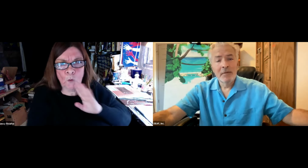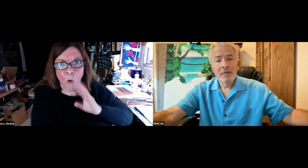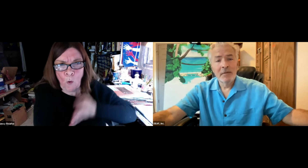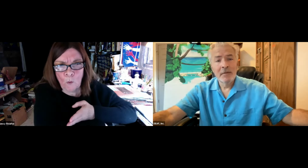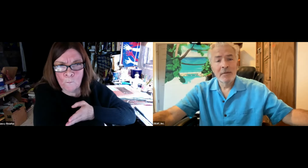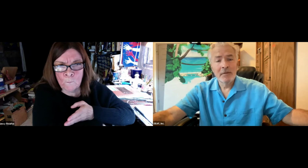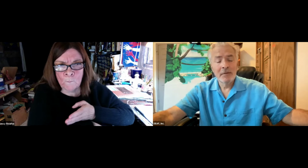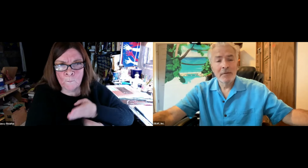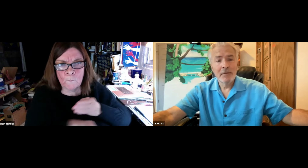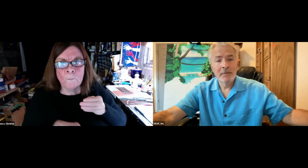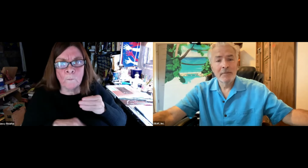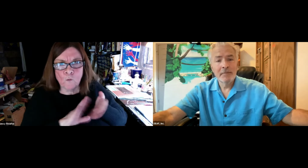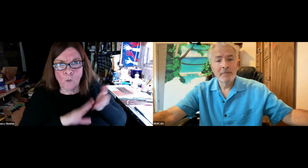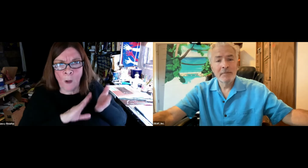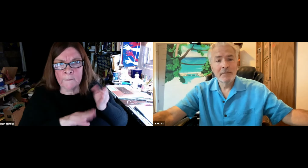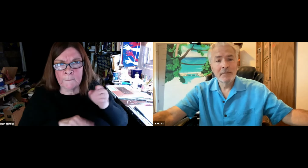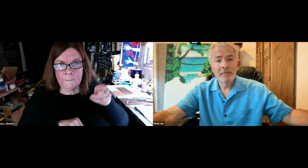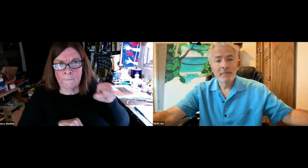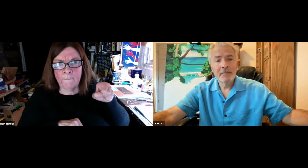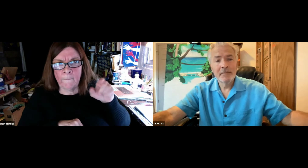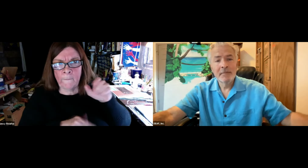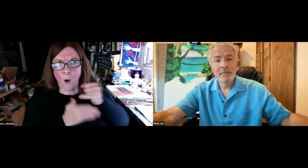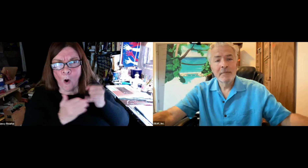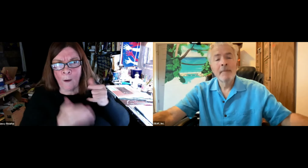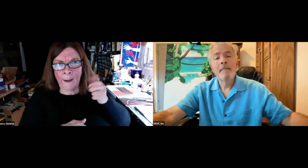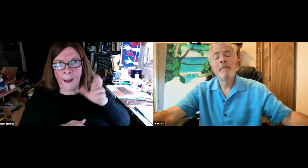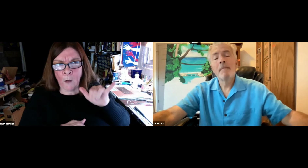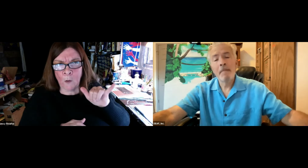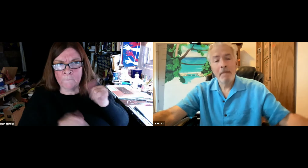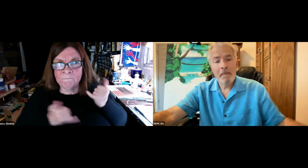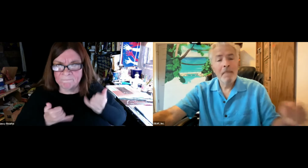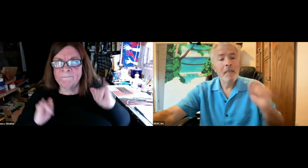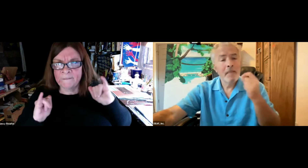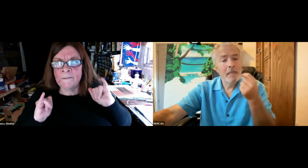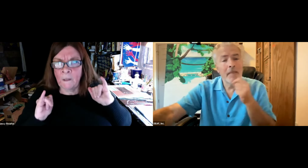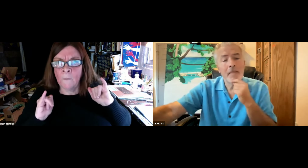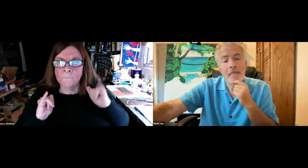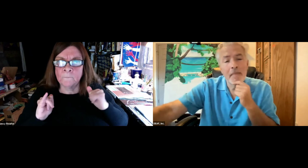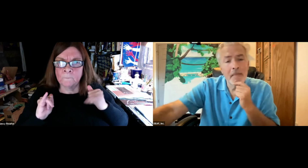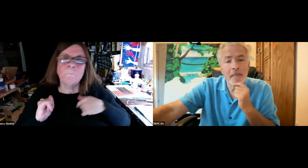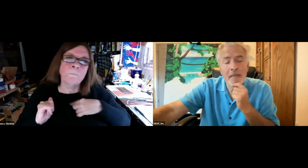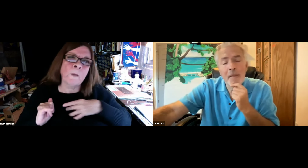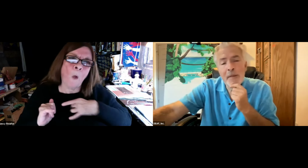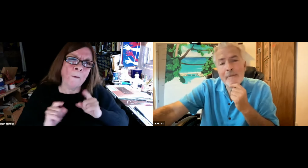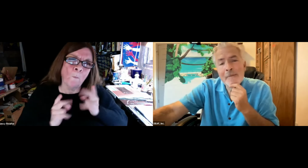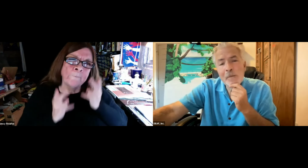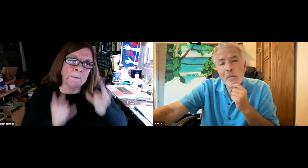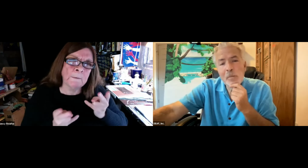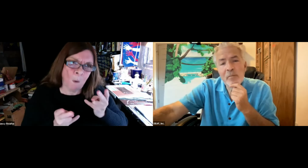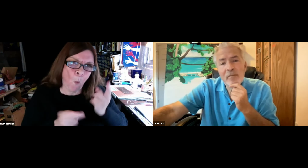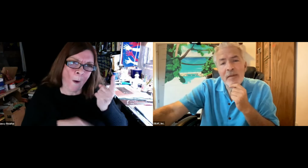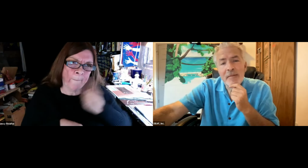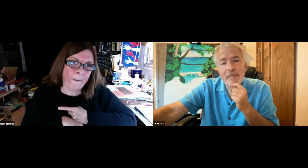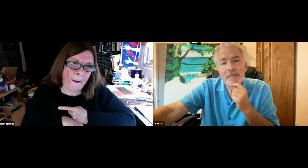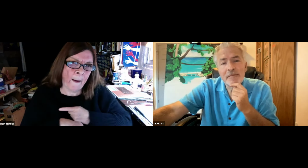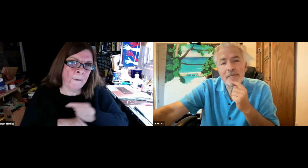John Lewis Clark's granddaughter operates and runs that particular art gallery, and it continues to this